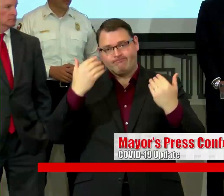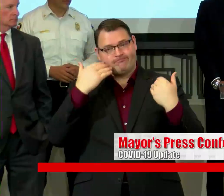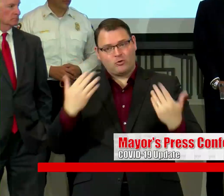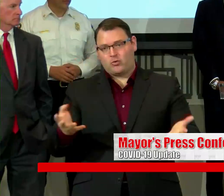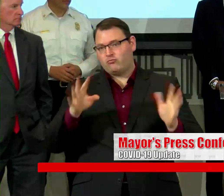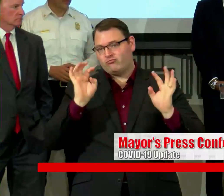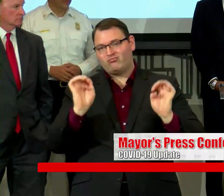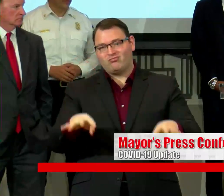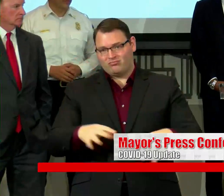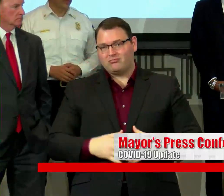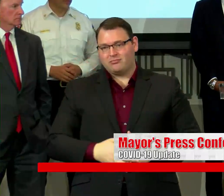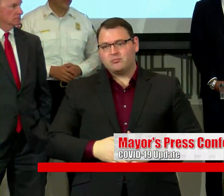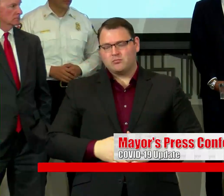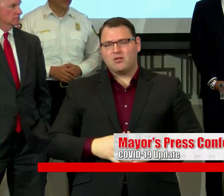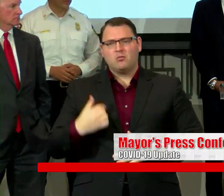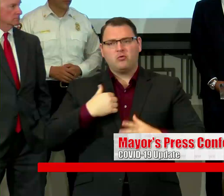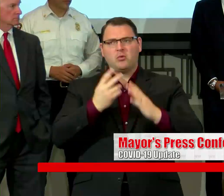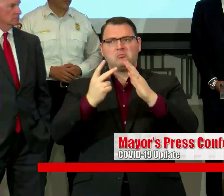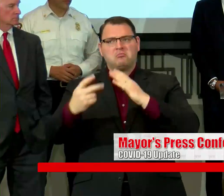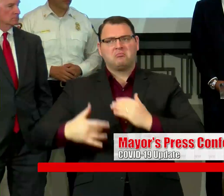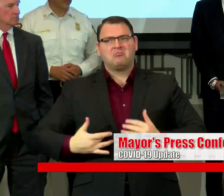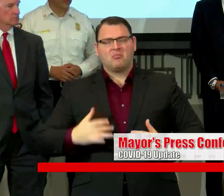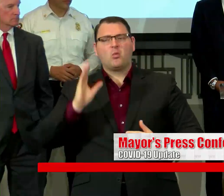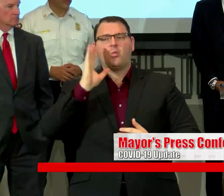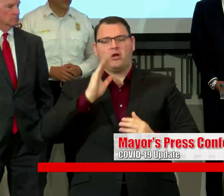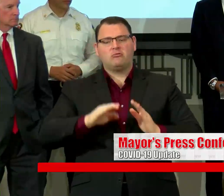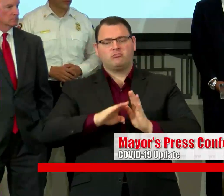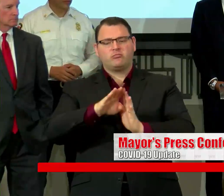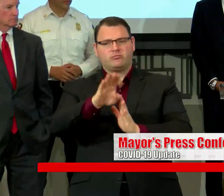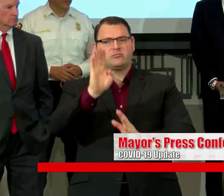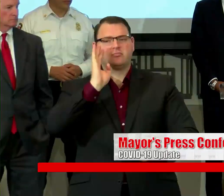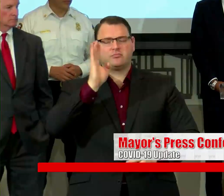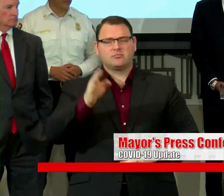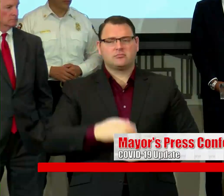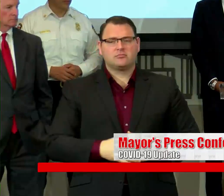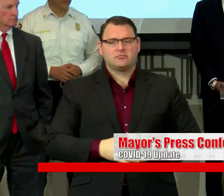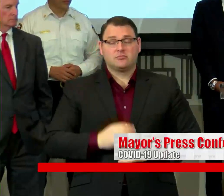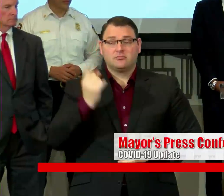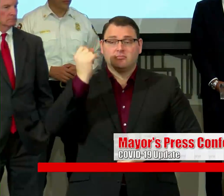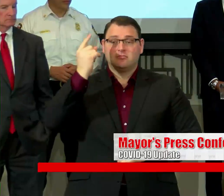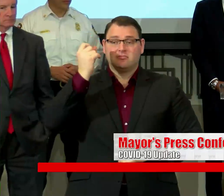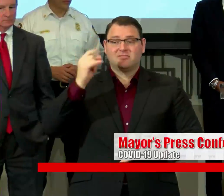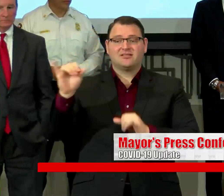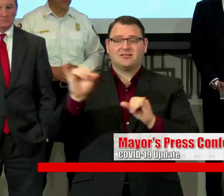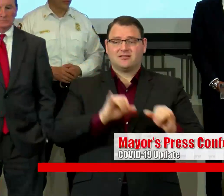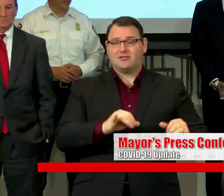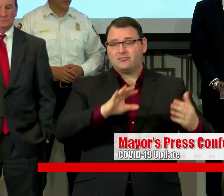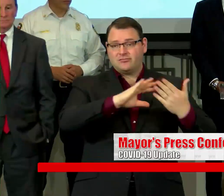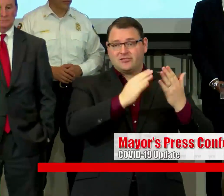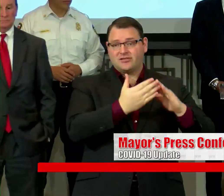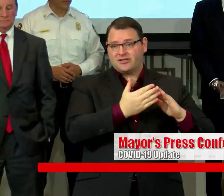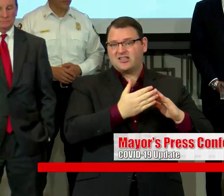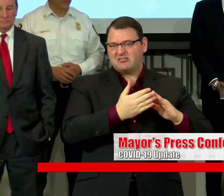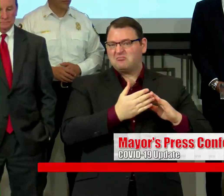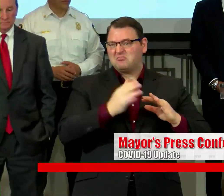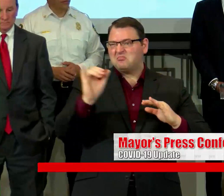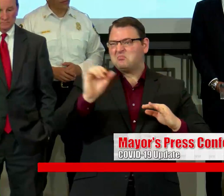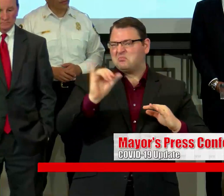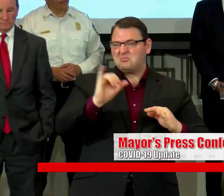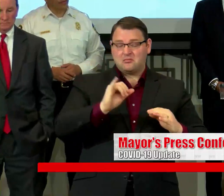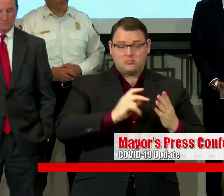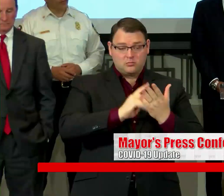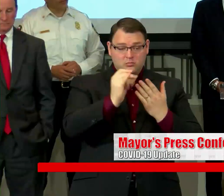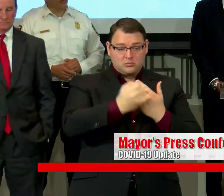And then as the projects proceed, just like with us on the municipal side of City of Houston, if projects